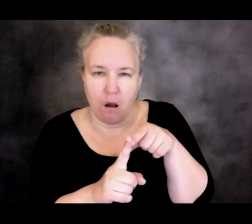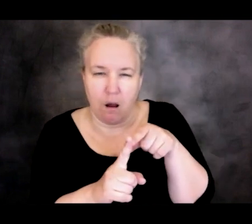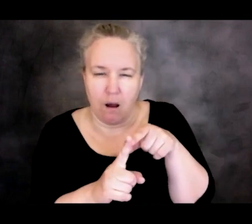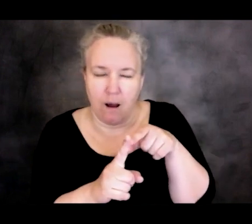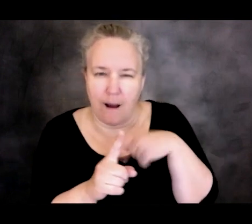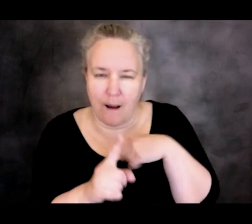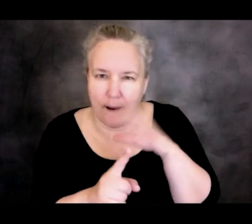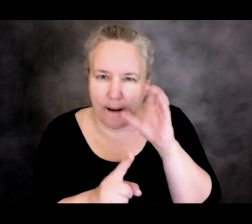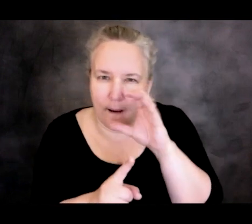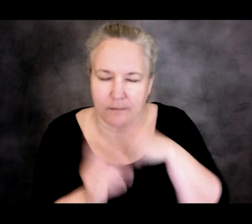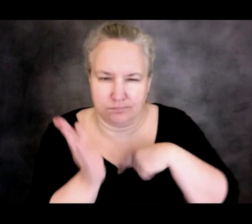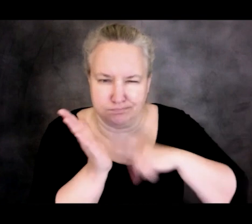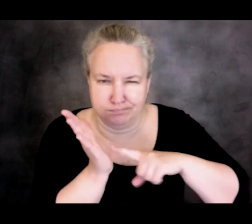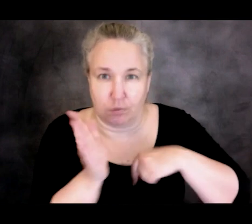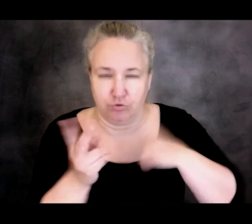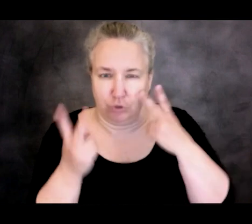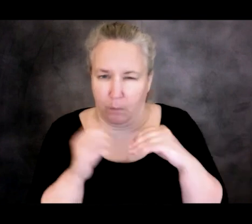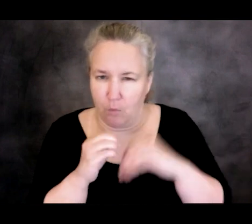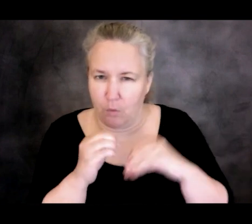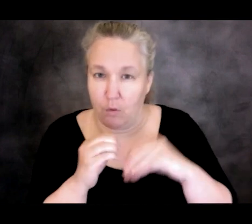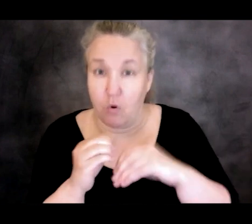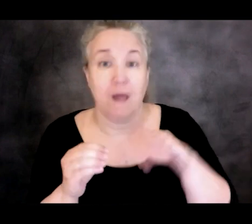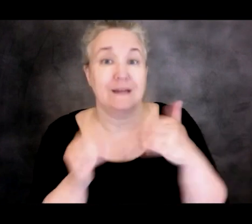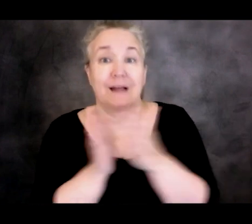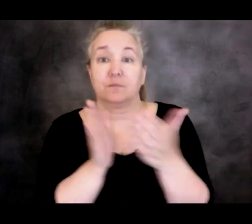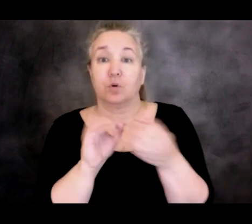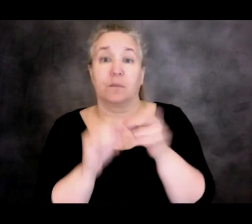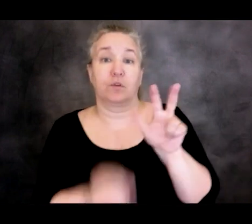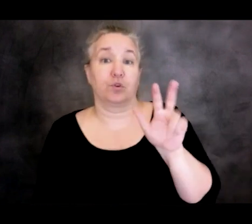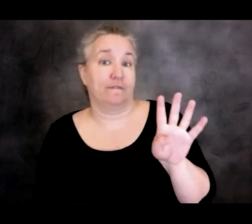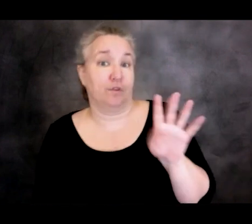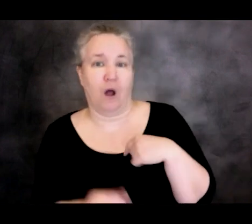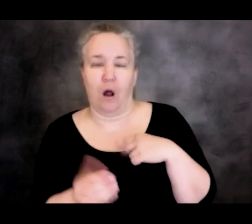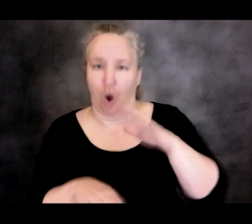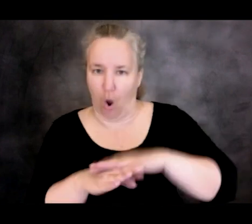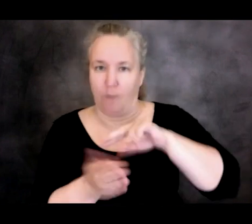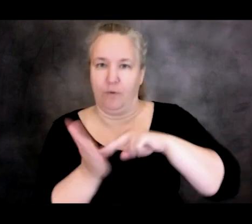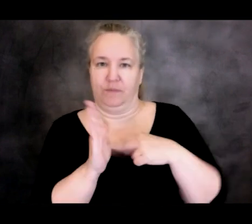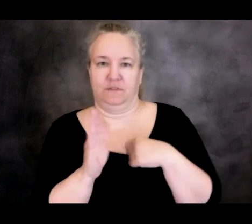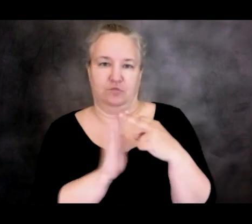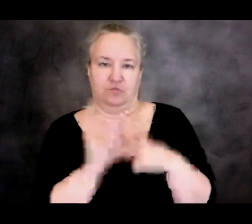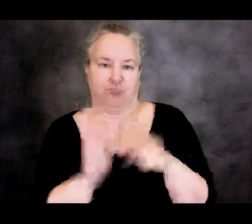it over and over, and my next book number 34, I intentionally picked up